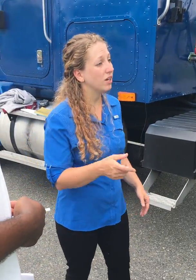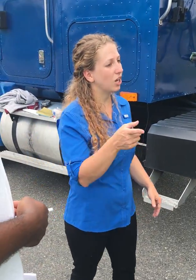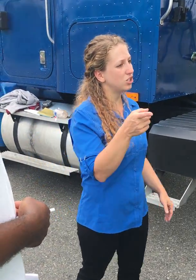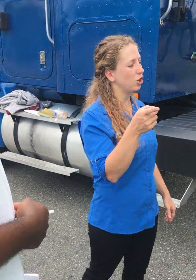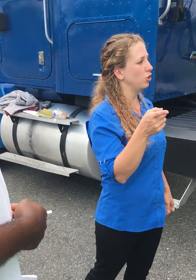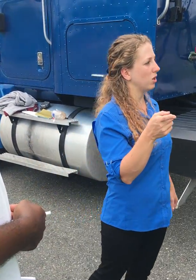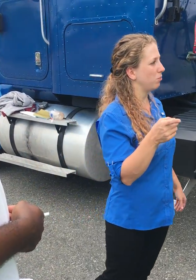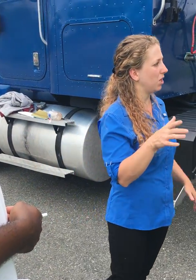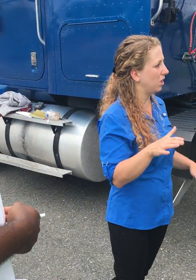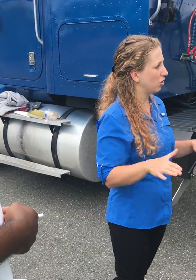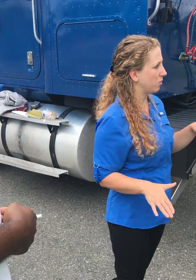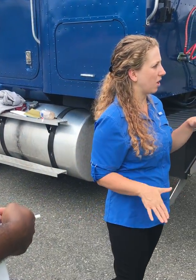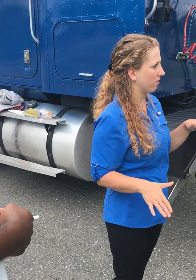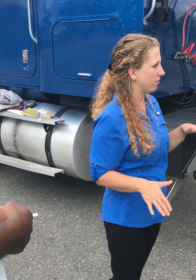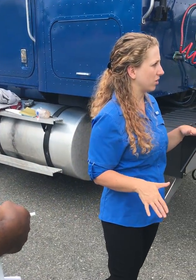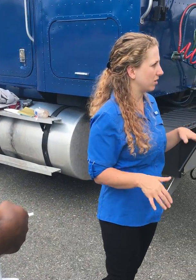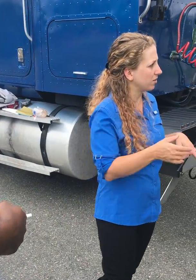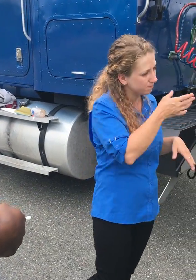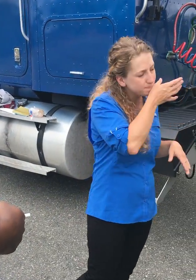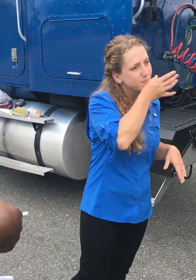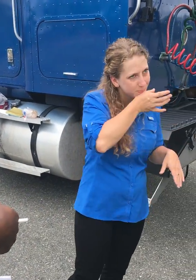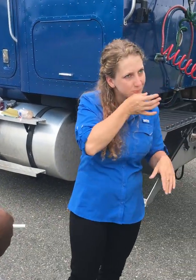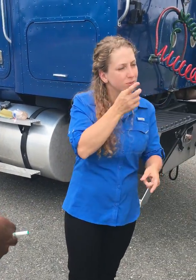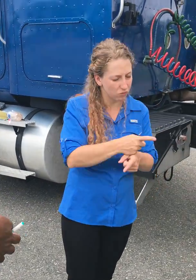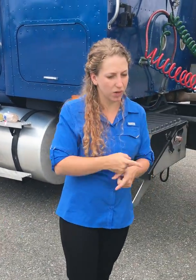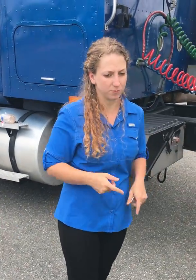But so you could be off level then. Yep.